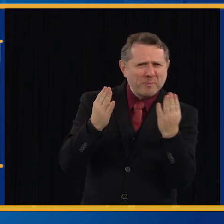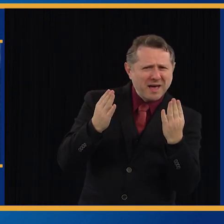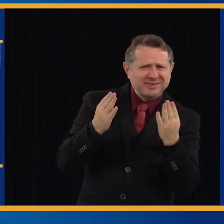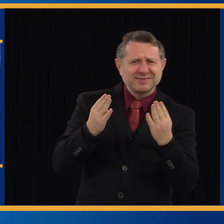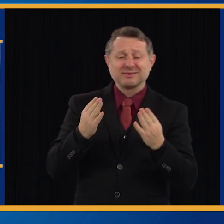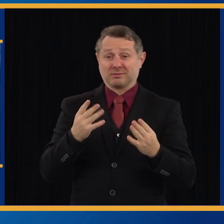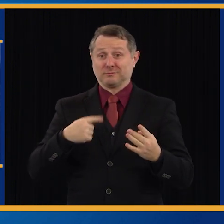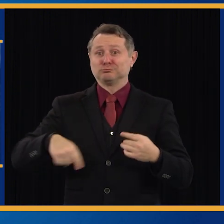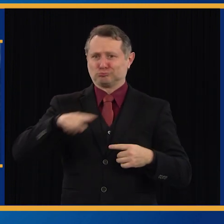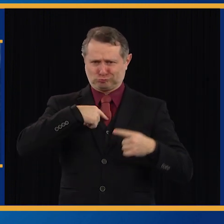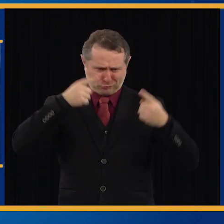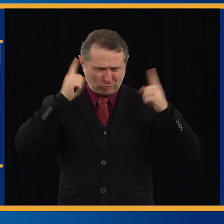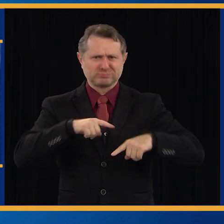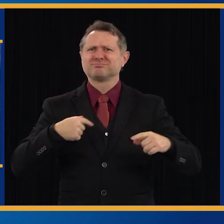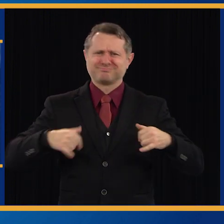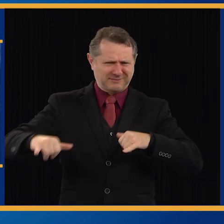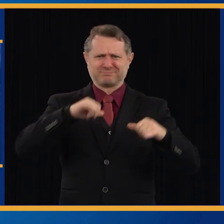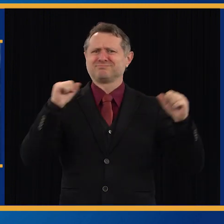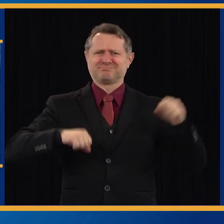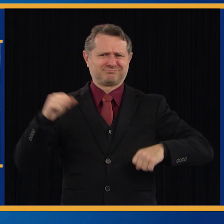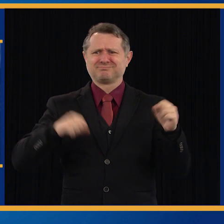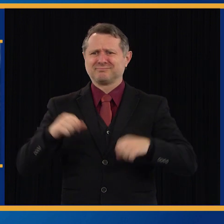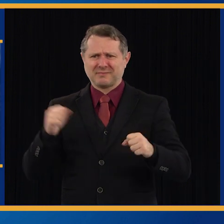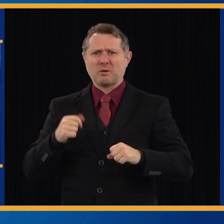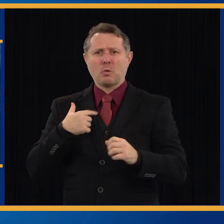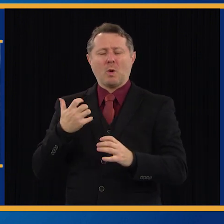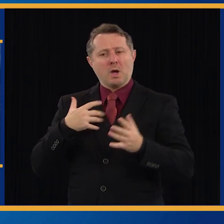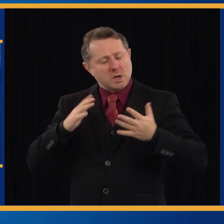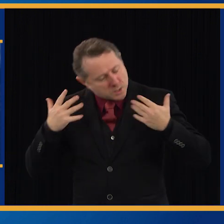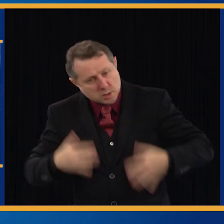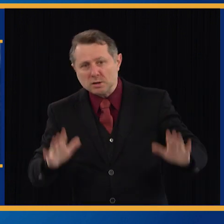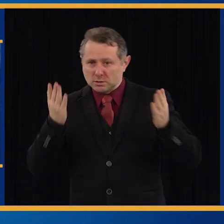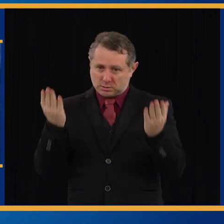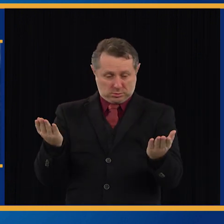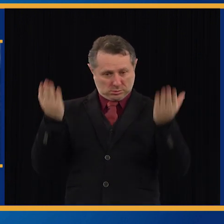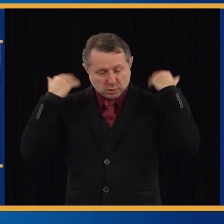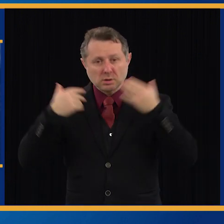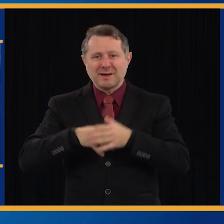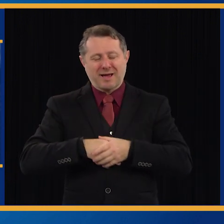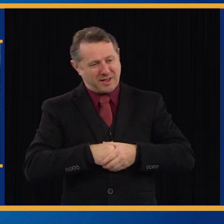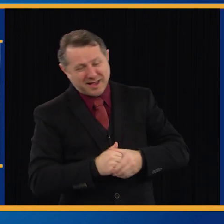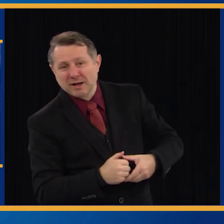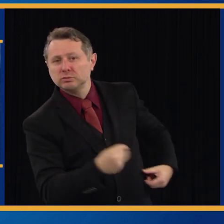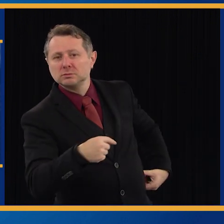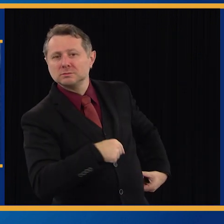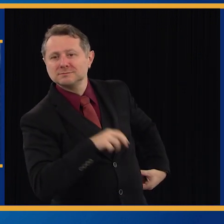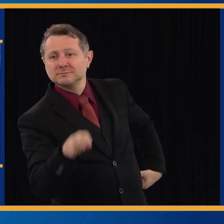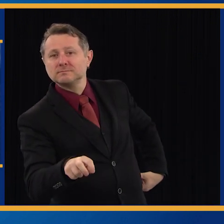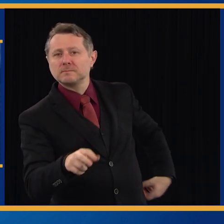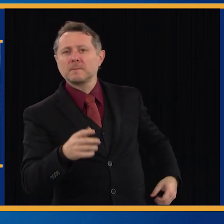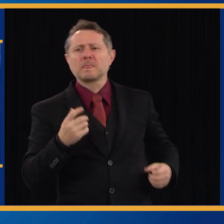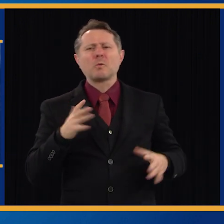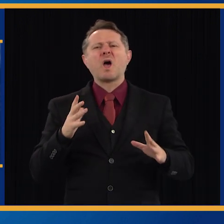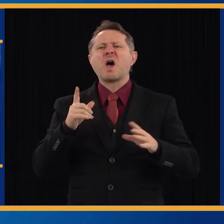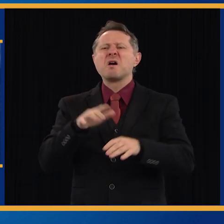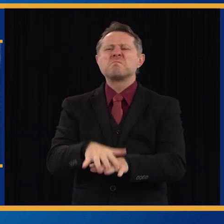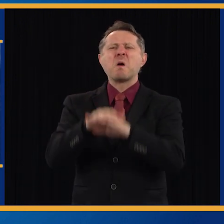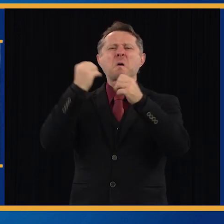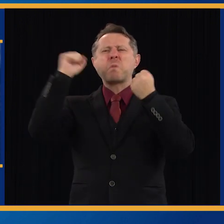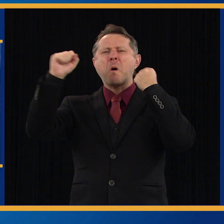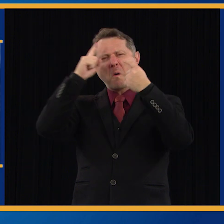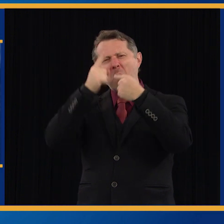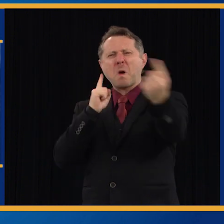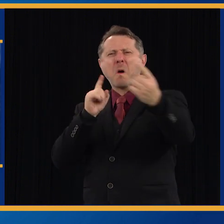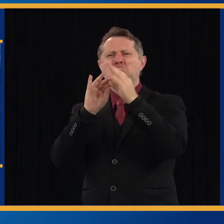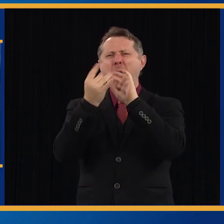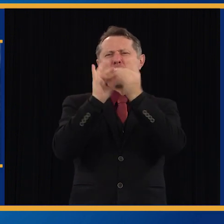we want to get out of this situation. Nobody. You don't need protests to convince anyone in this country that we have to get